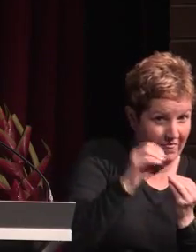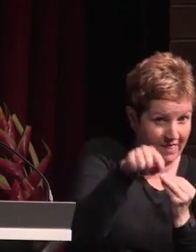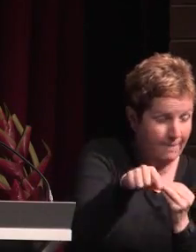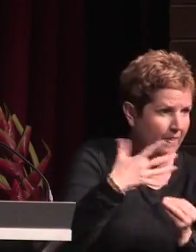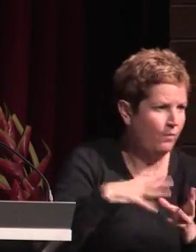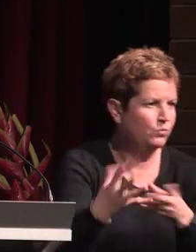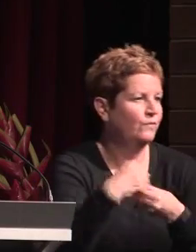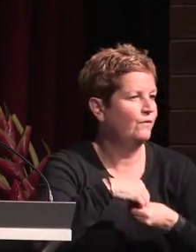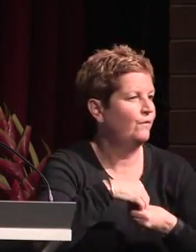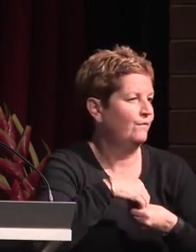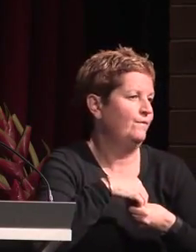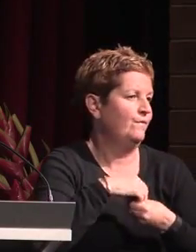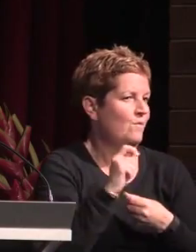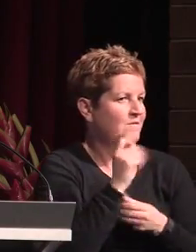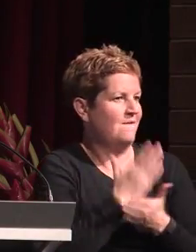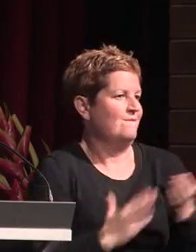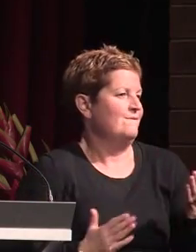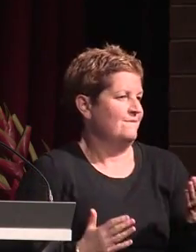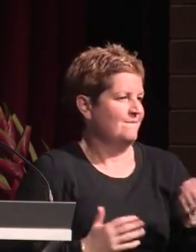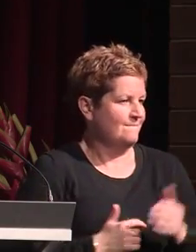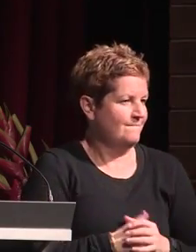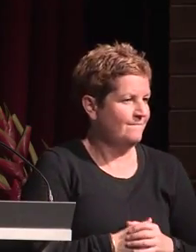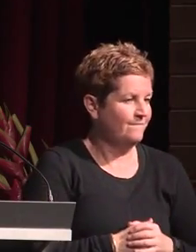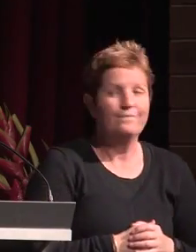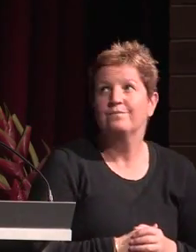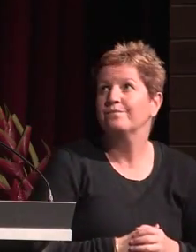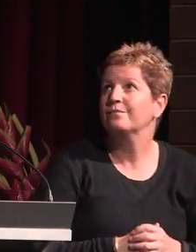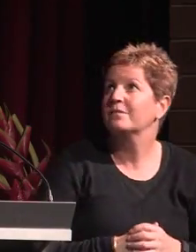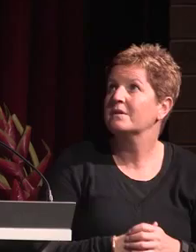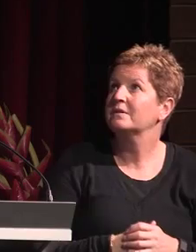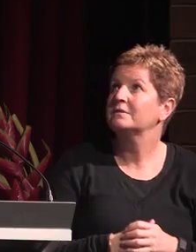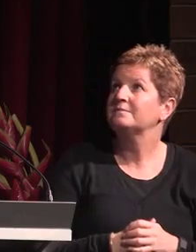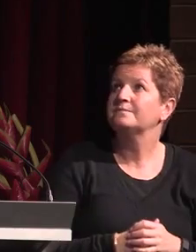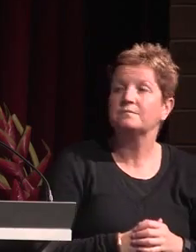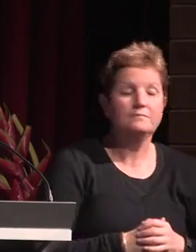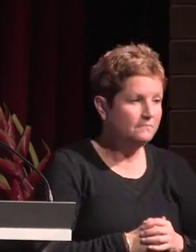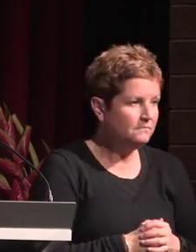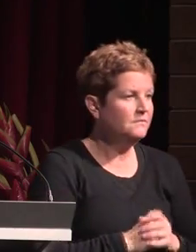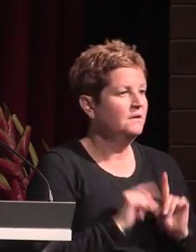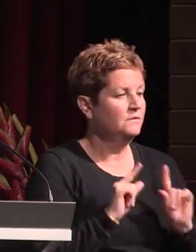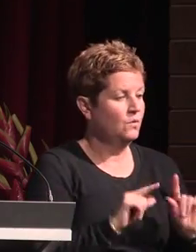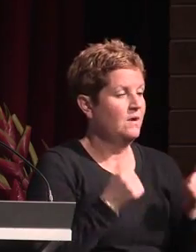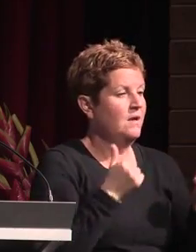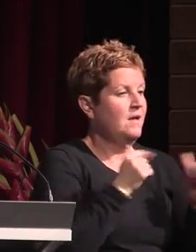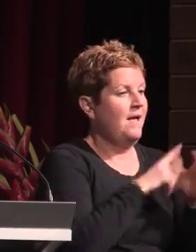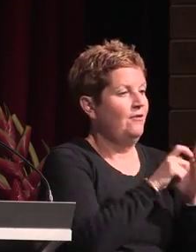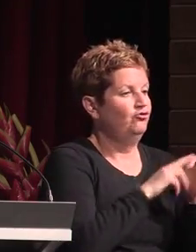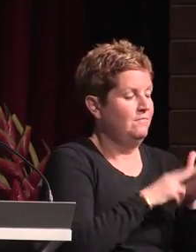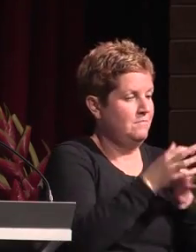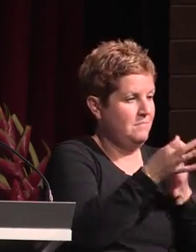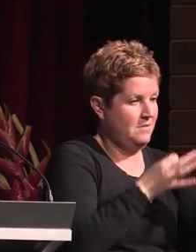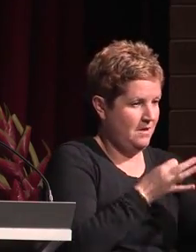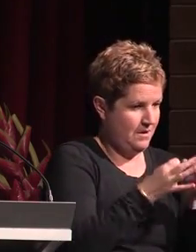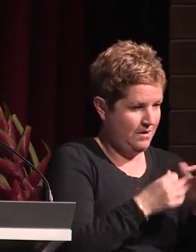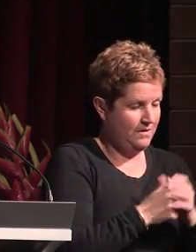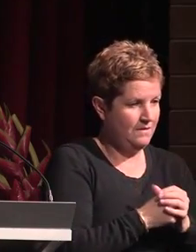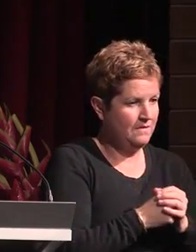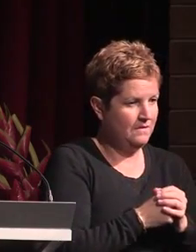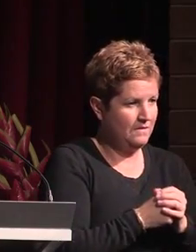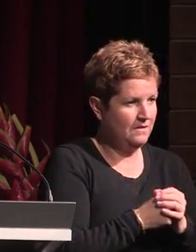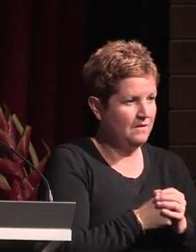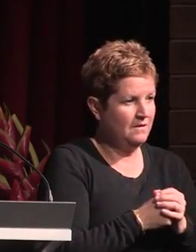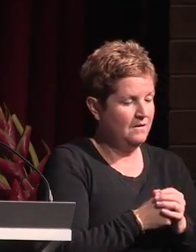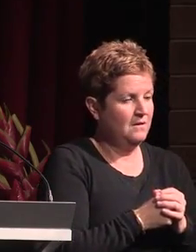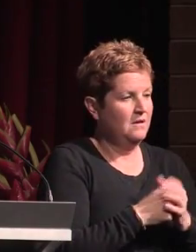us. So I get on to the implementation side of things. So through these action plans, we've been able to,